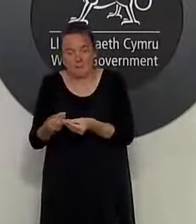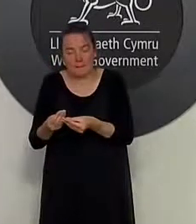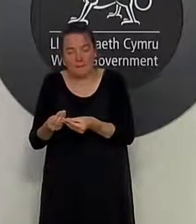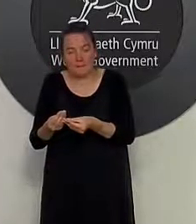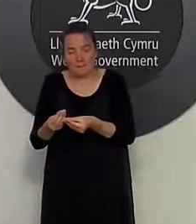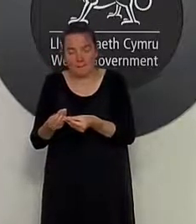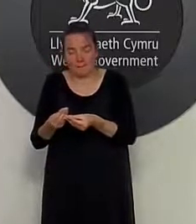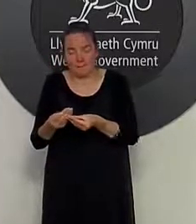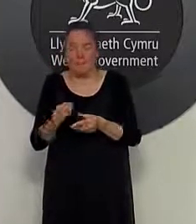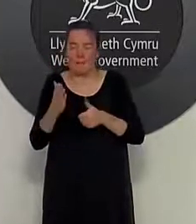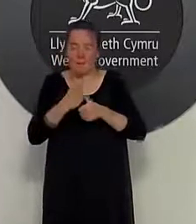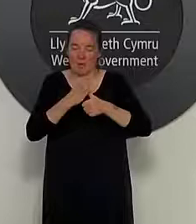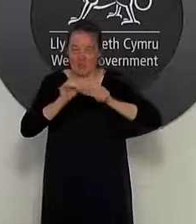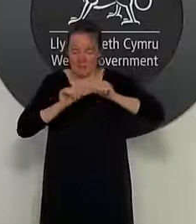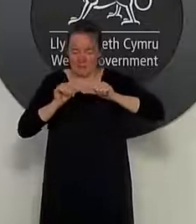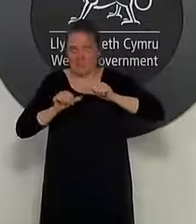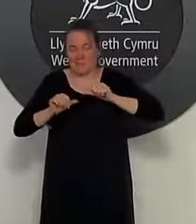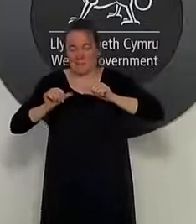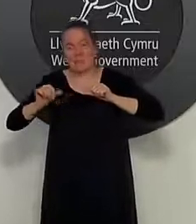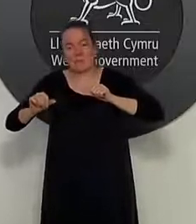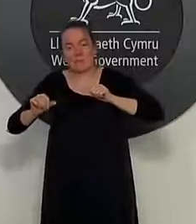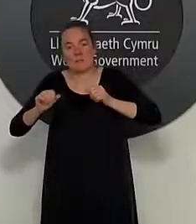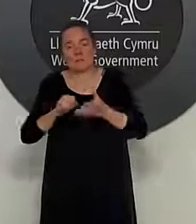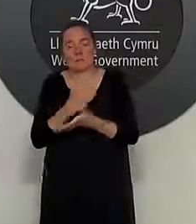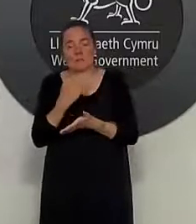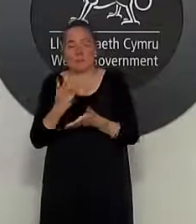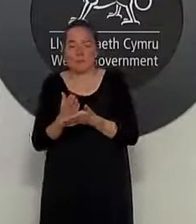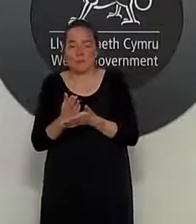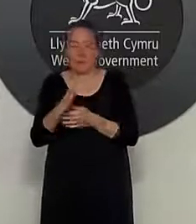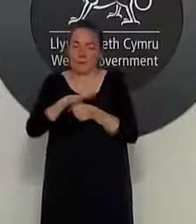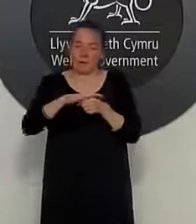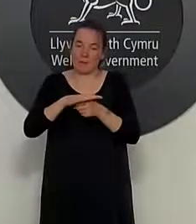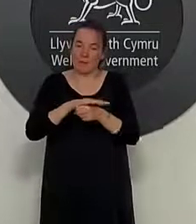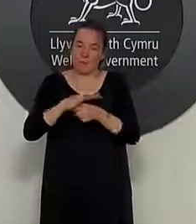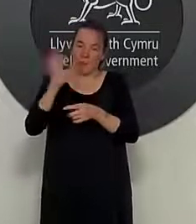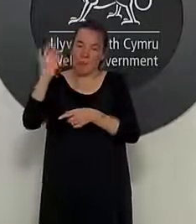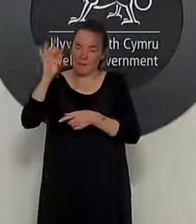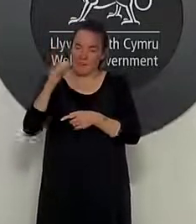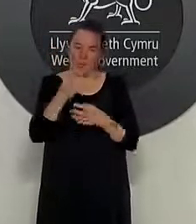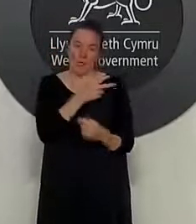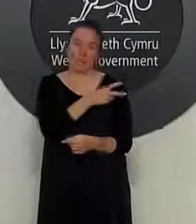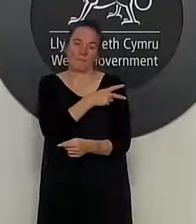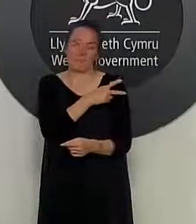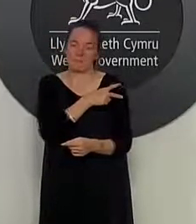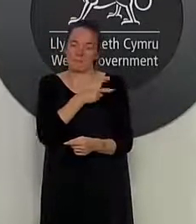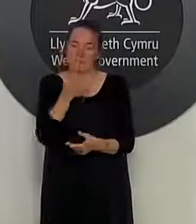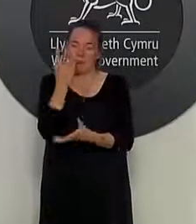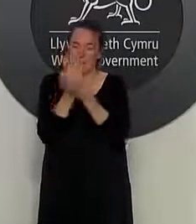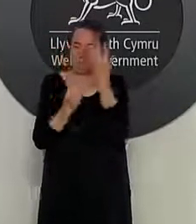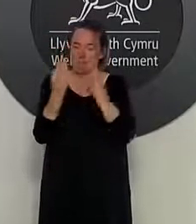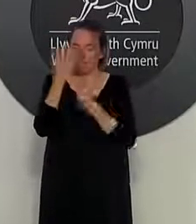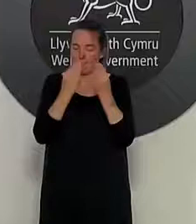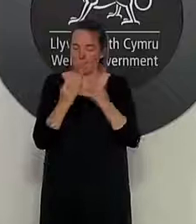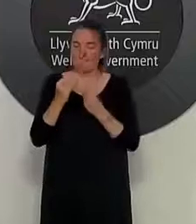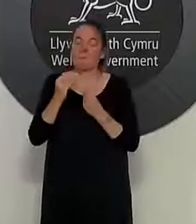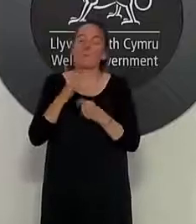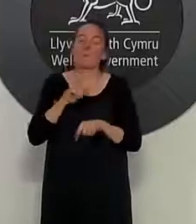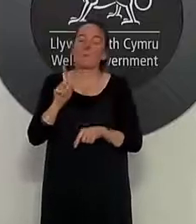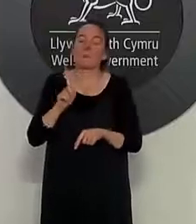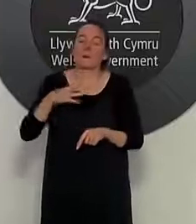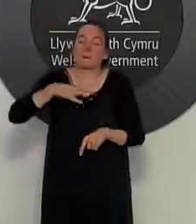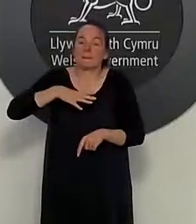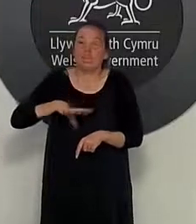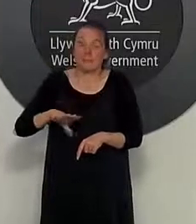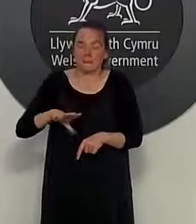to make sure that local government officers get familiar with what is required and the burden of proof that they would need